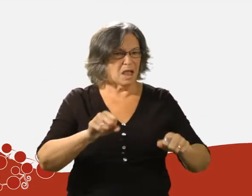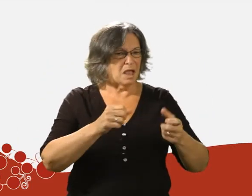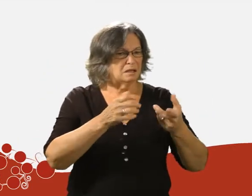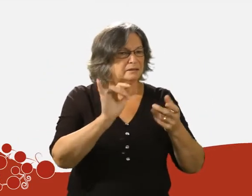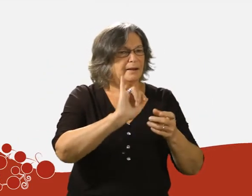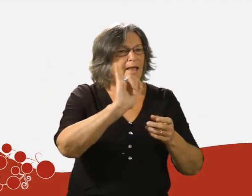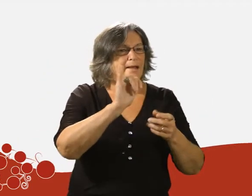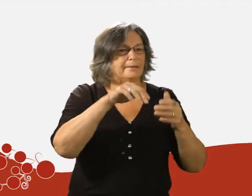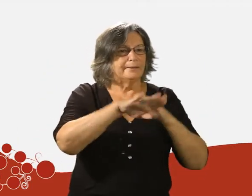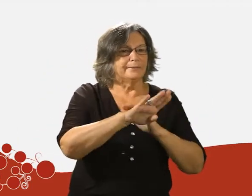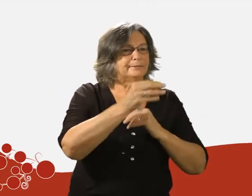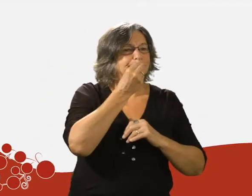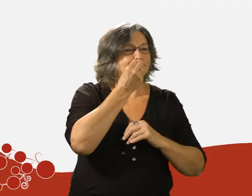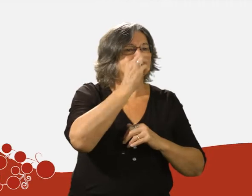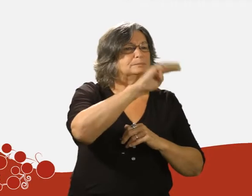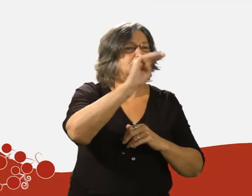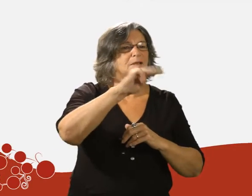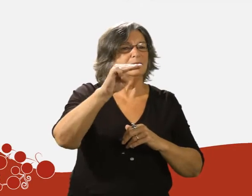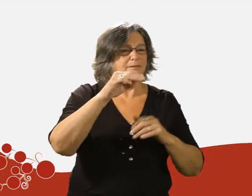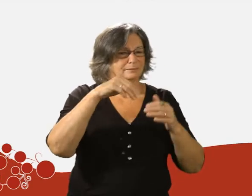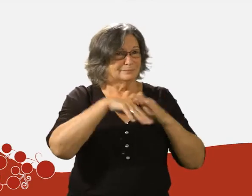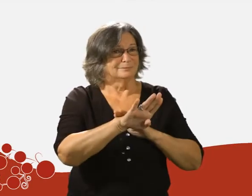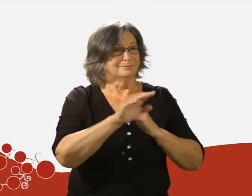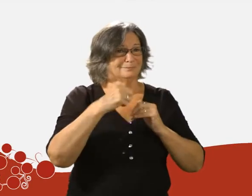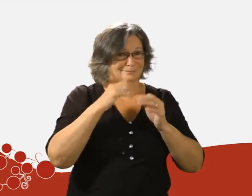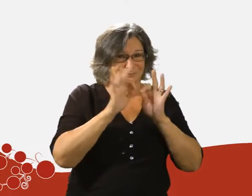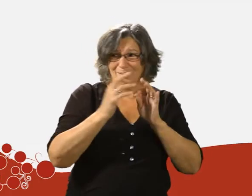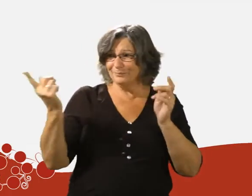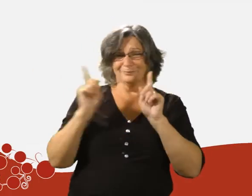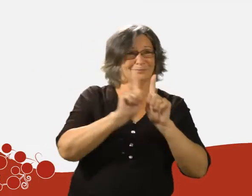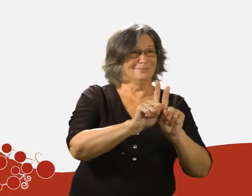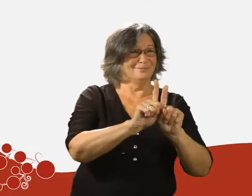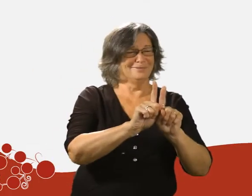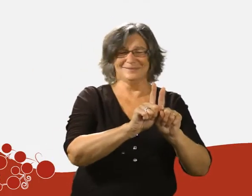For example, it would not be necessary to have an interpreter to go to McDonald's.